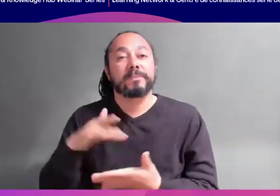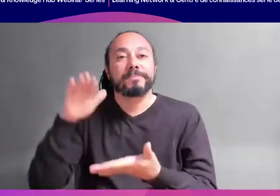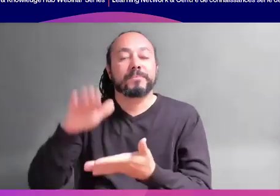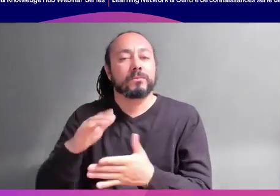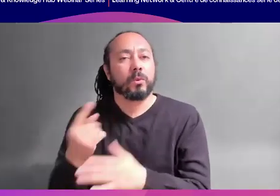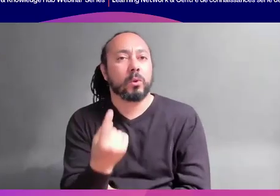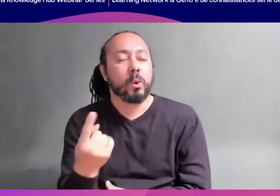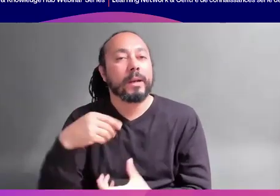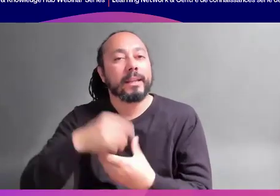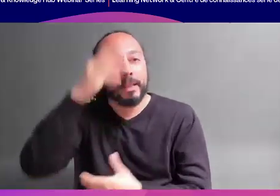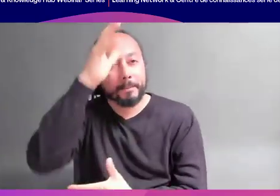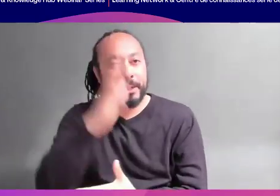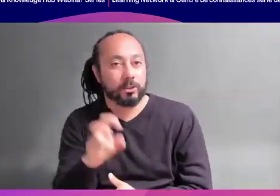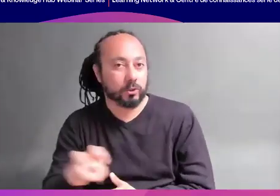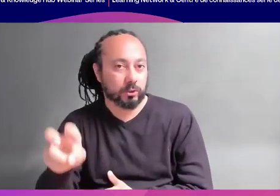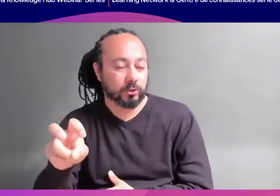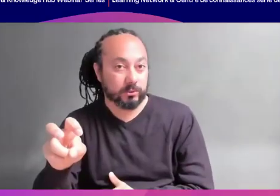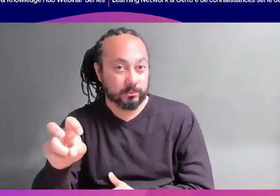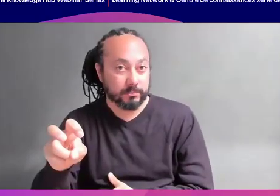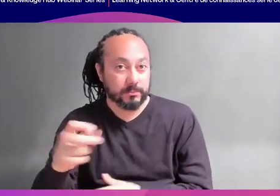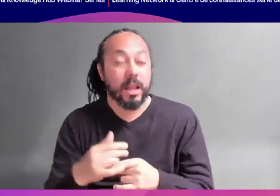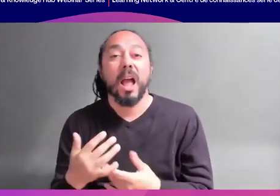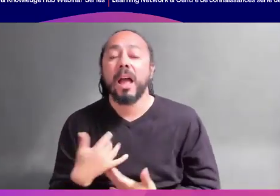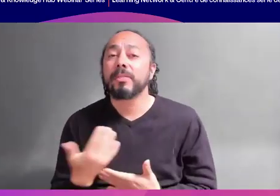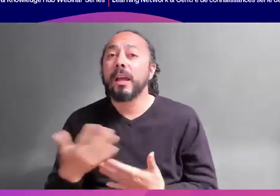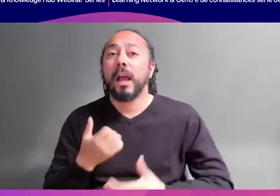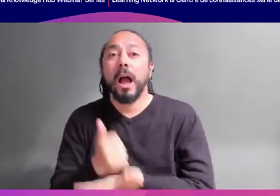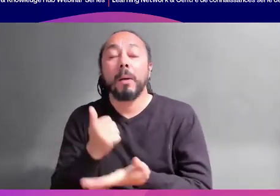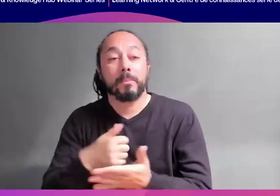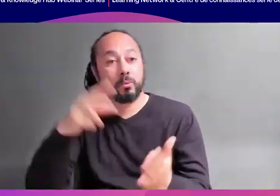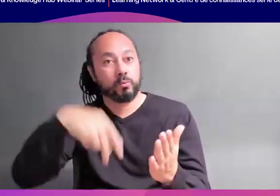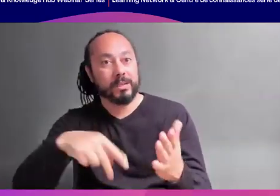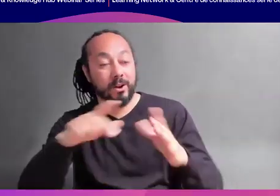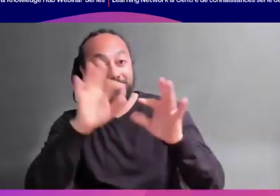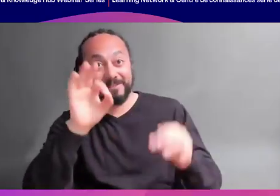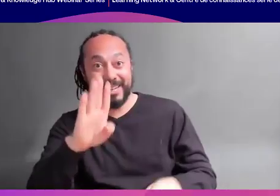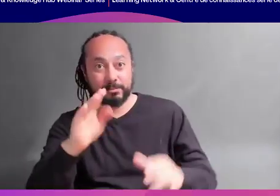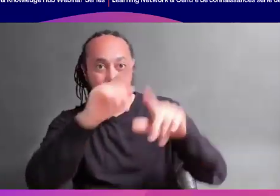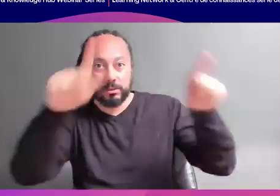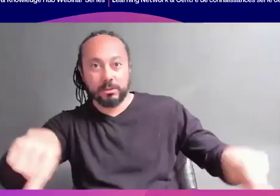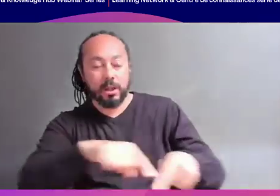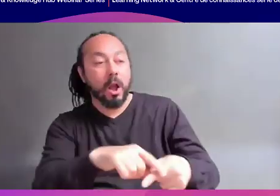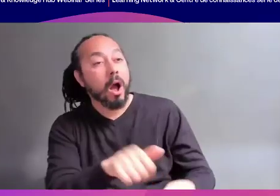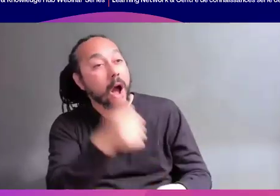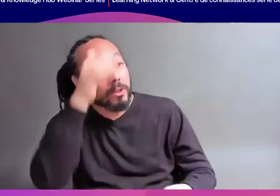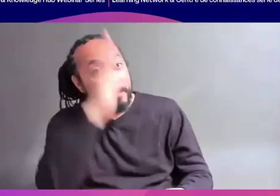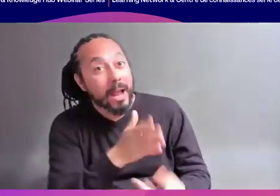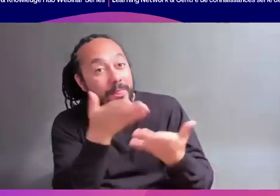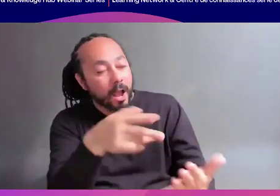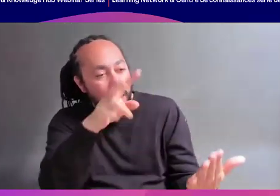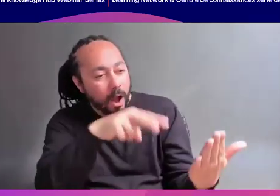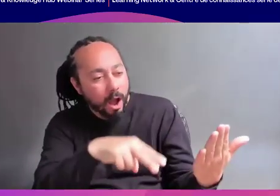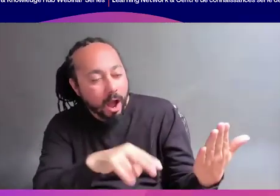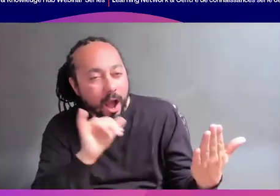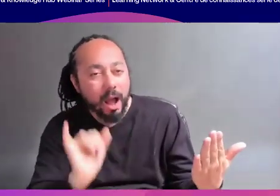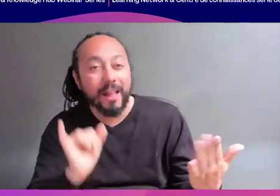parenting journey. They found it helpful to read other parents' responses and concerns, and they just appreciated the environment of the Facebook group